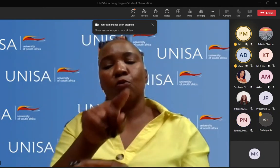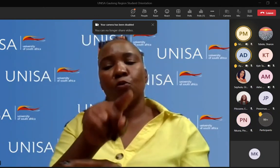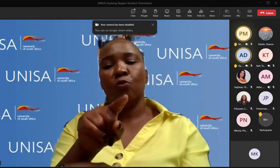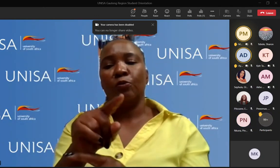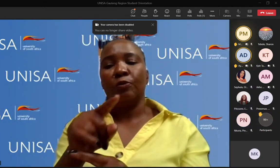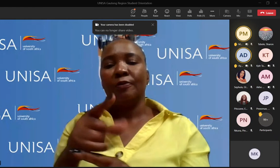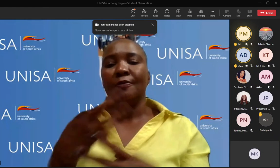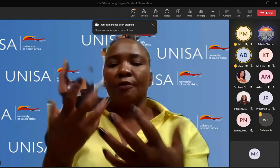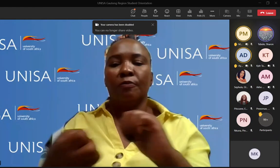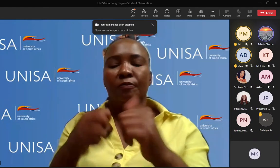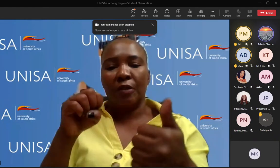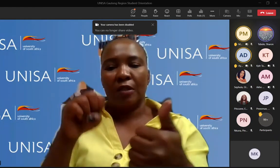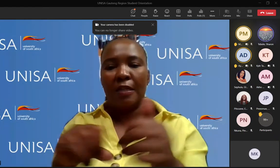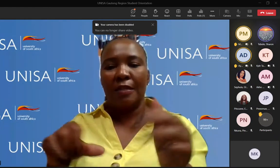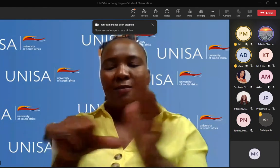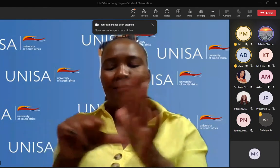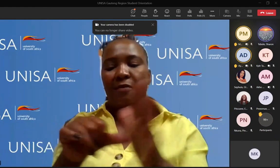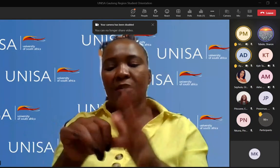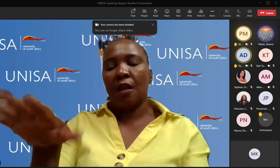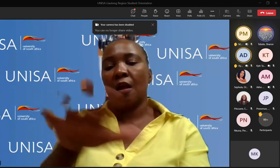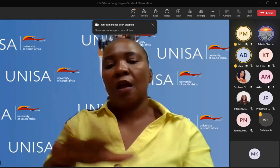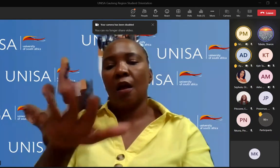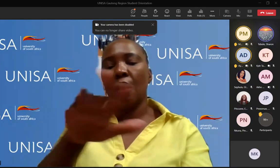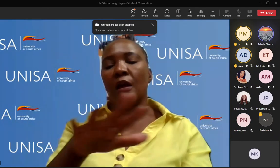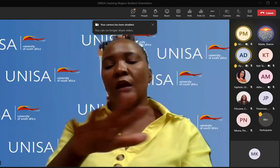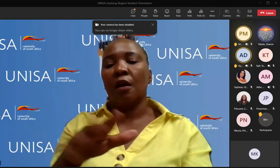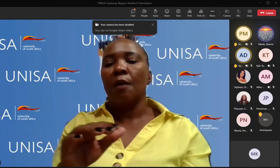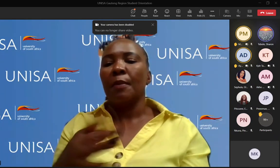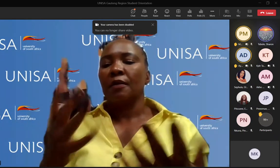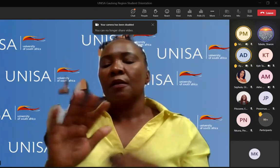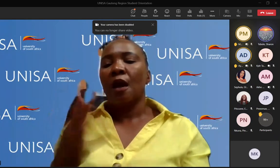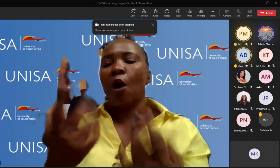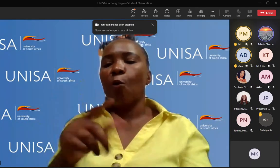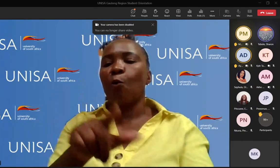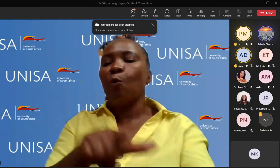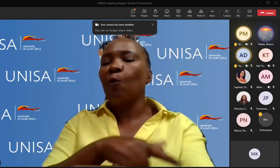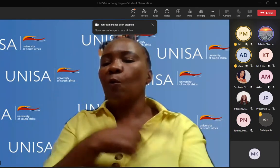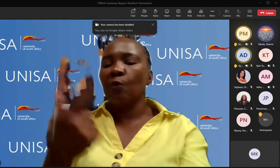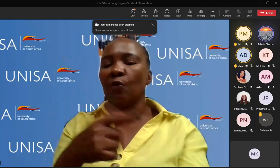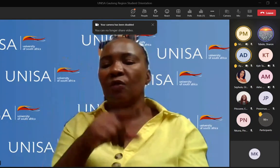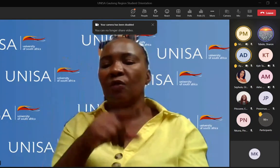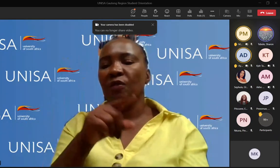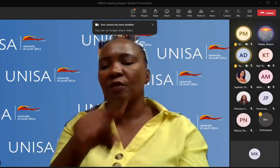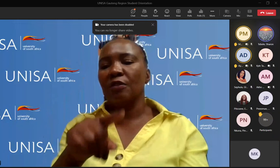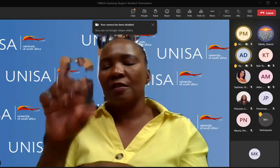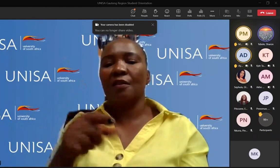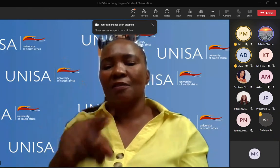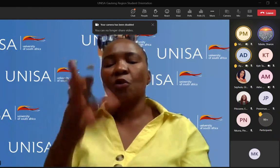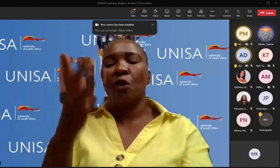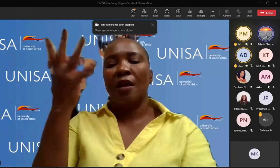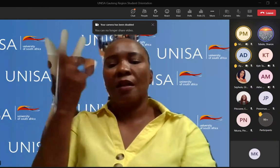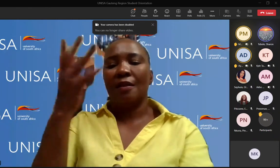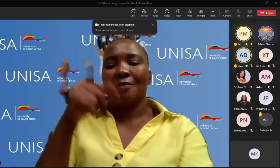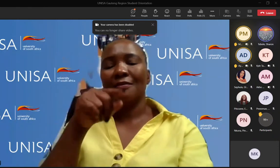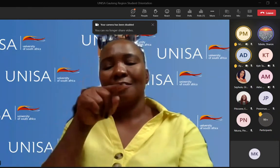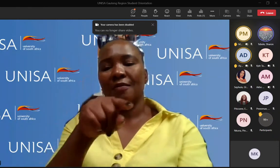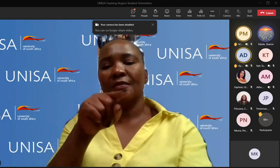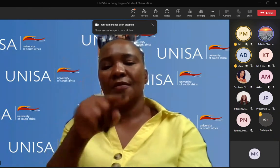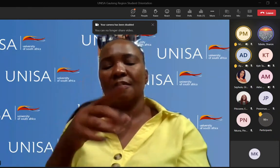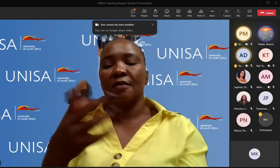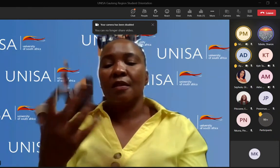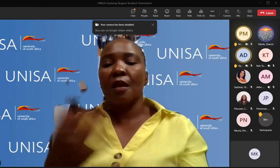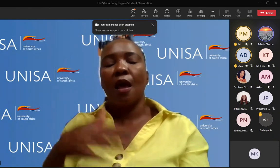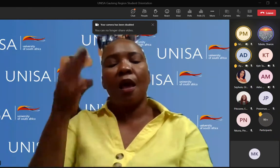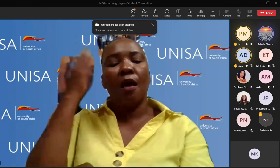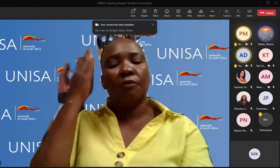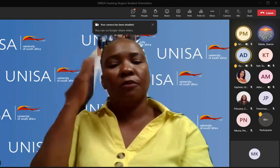those uh critical areas but how long would you guys take to address them I know there are